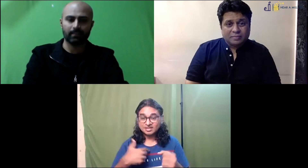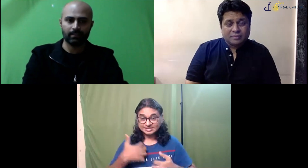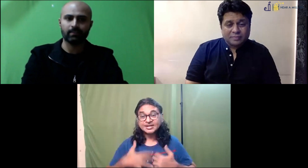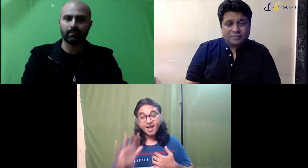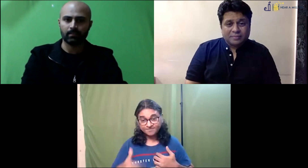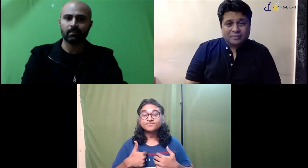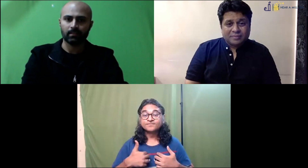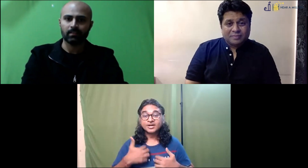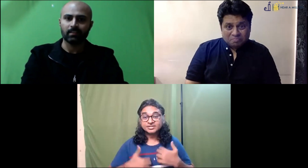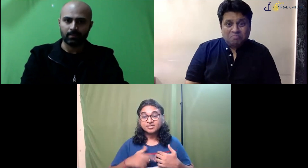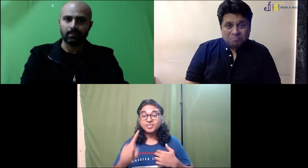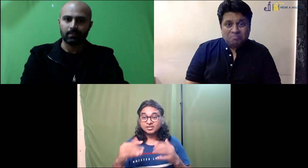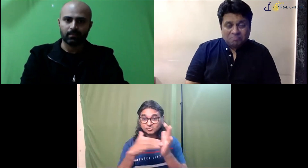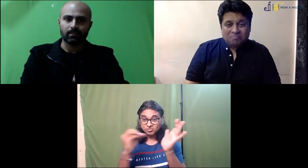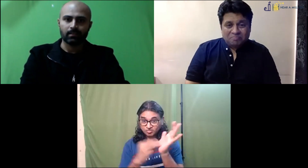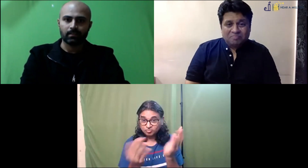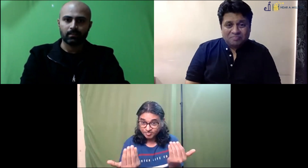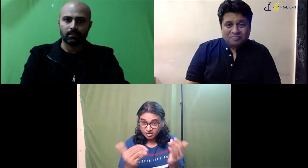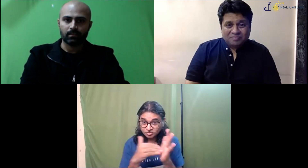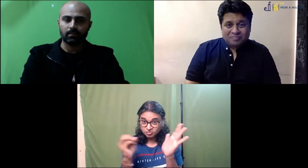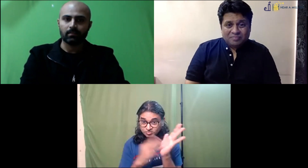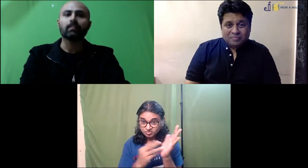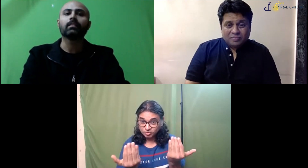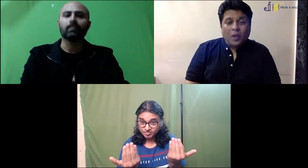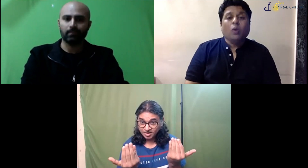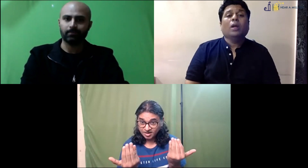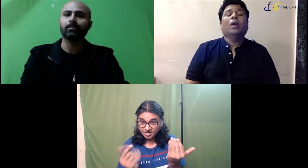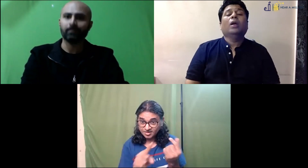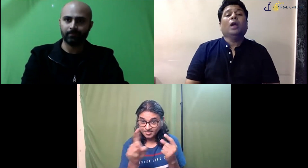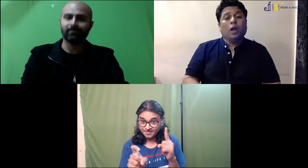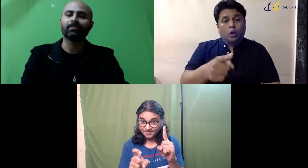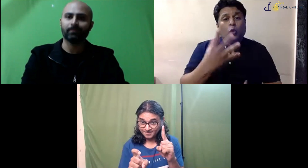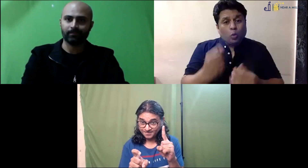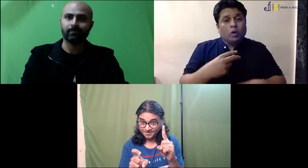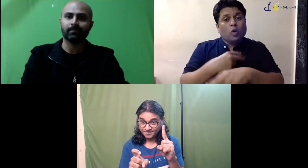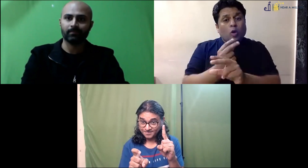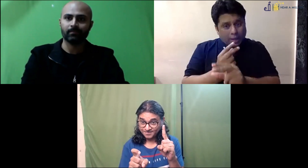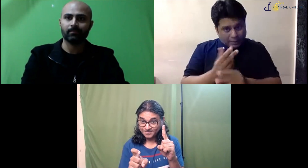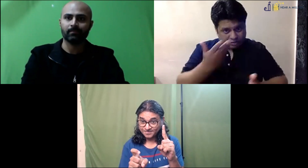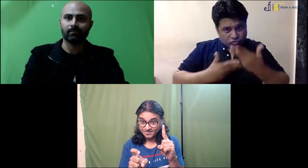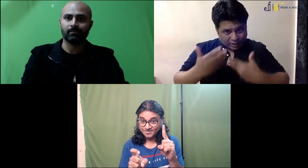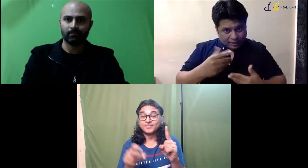would like to, I'm a family person and I would like to involve in this. Will it be